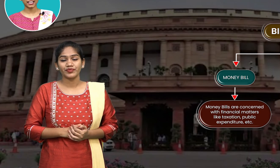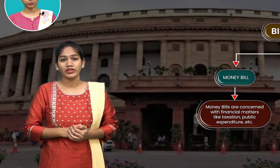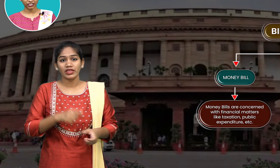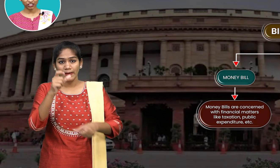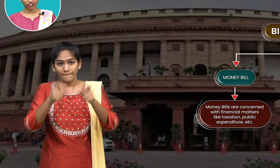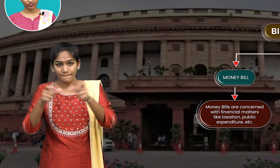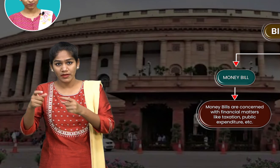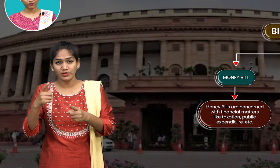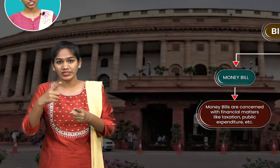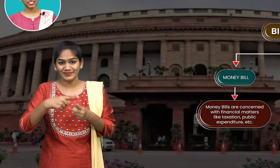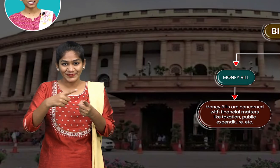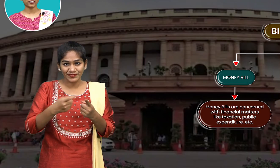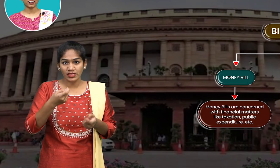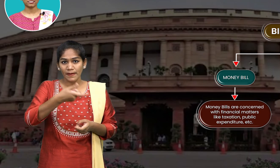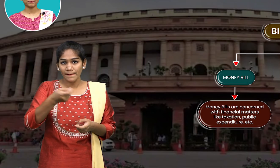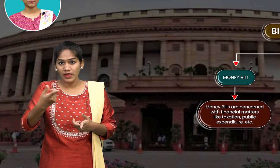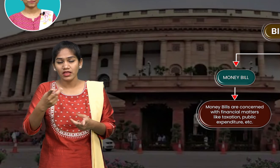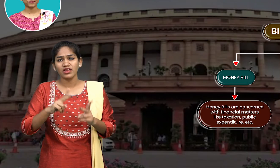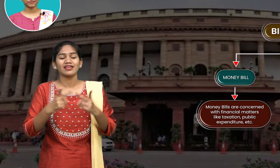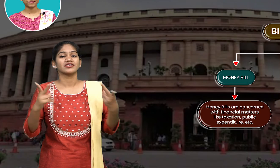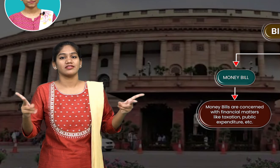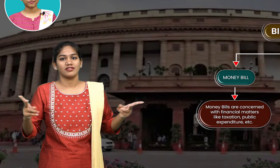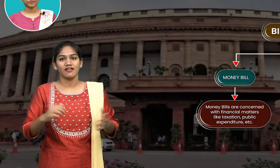public expenditure, etc.